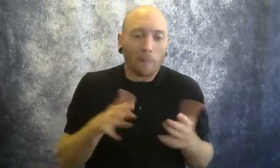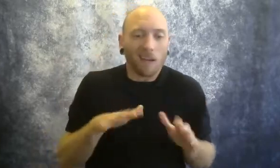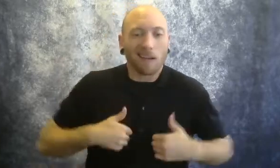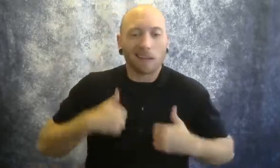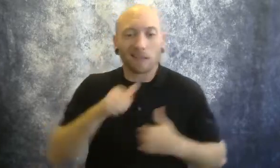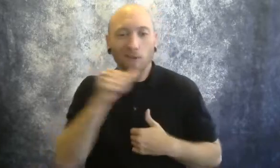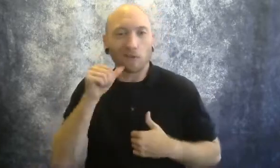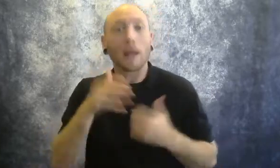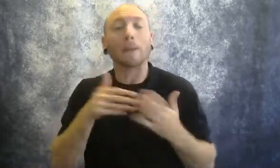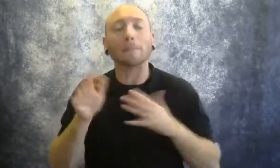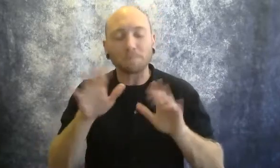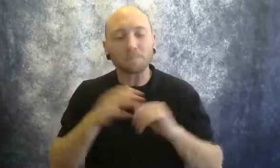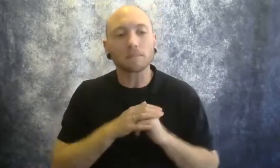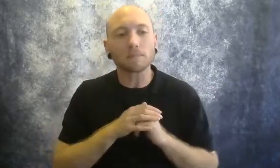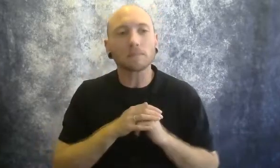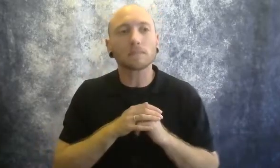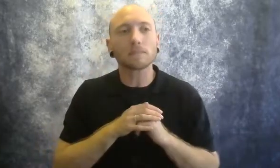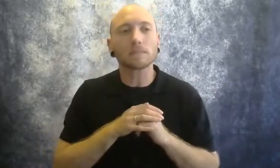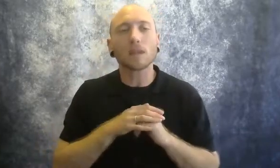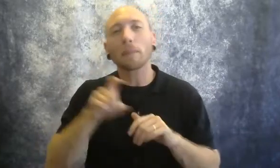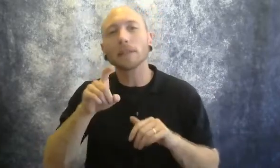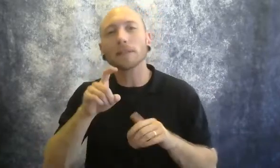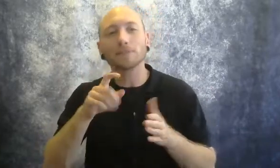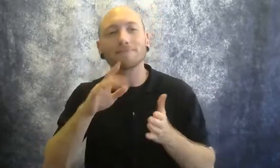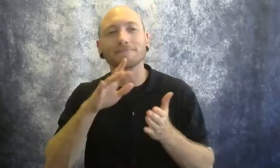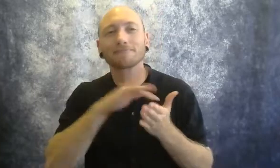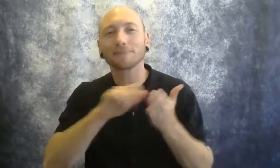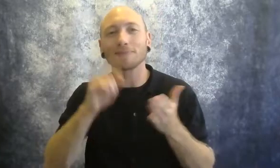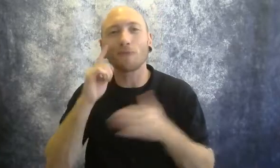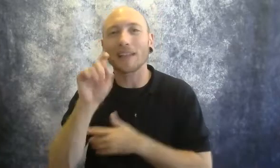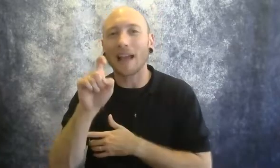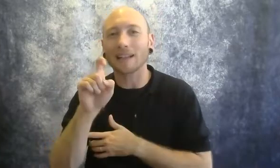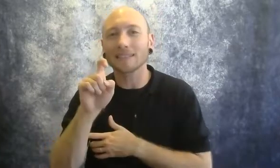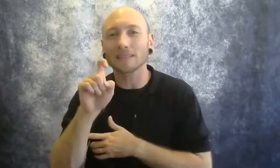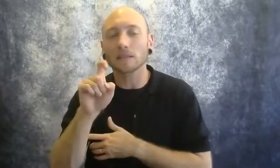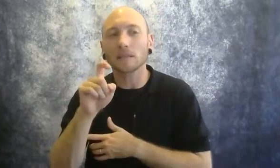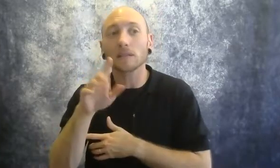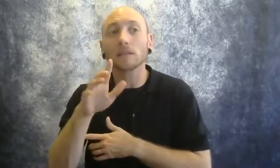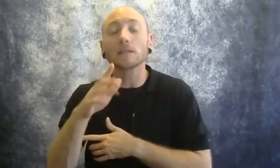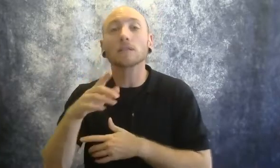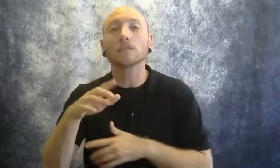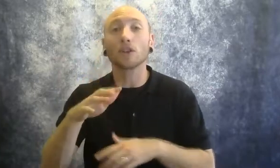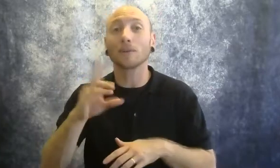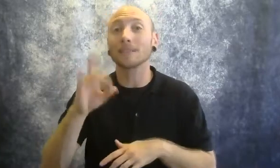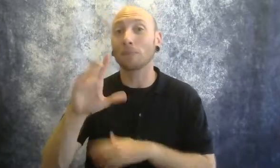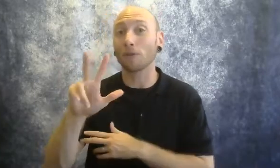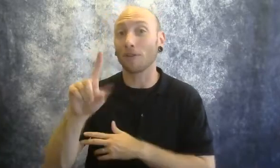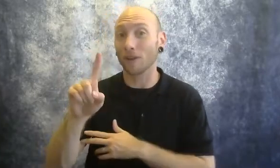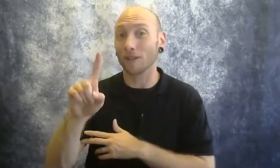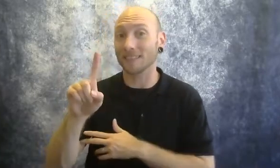And, I would, but I live out here. So anyway, we needed a tax write-off one year, and I went over here and on